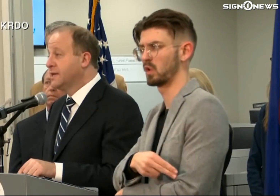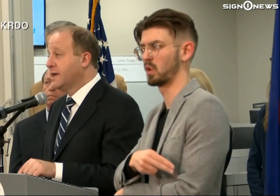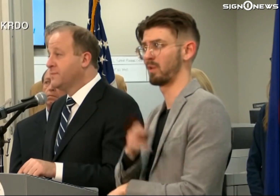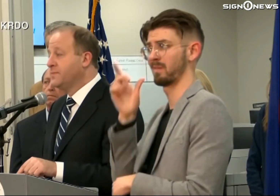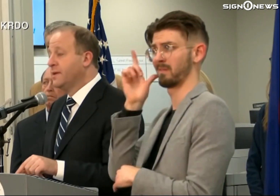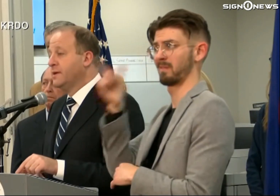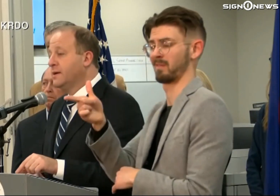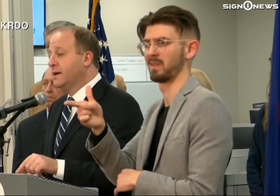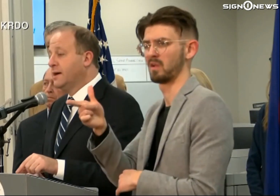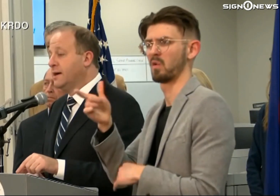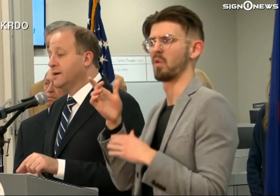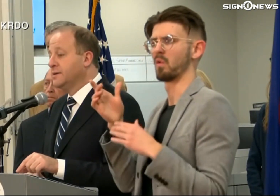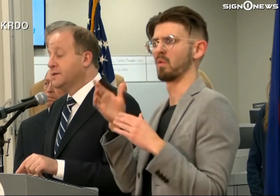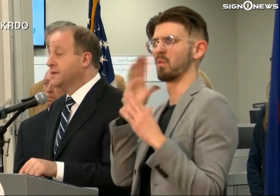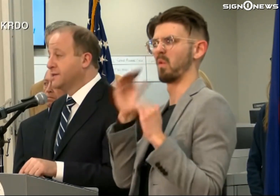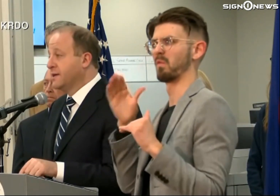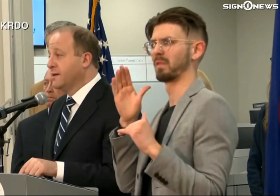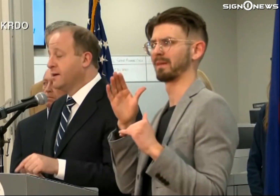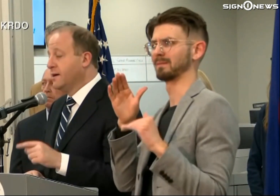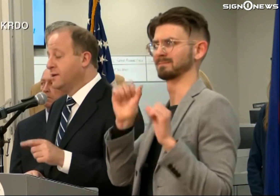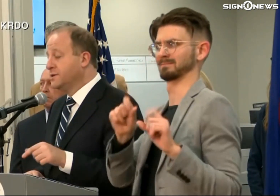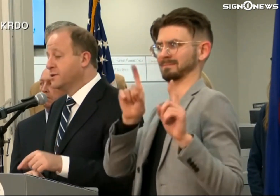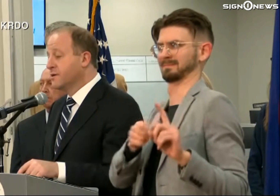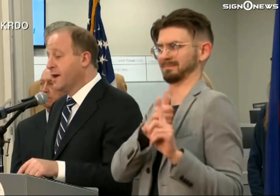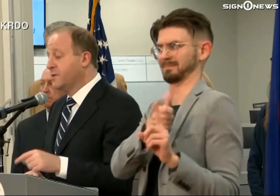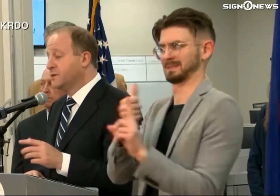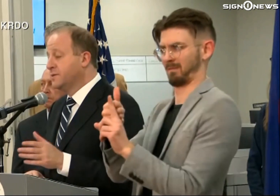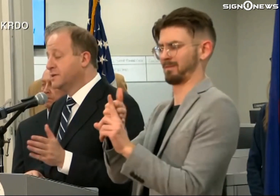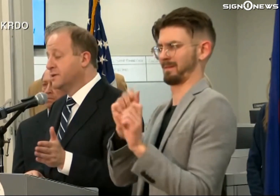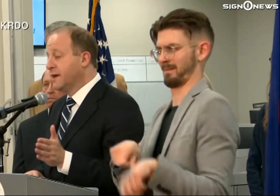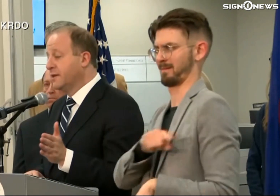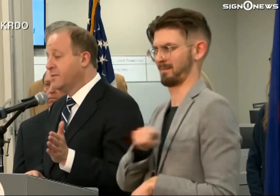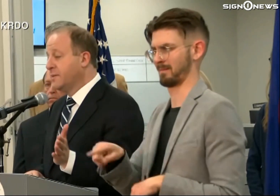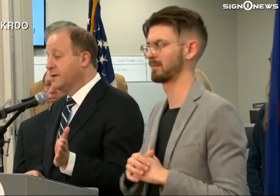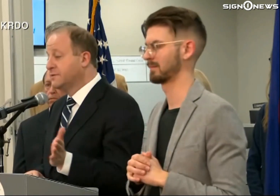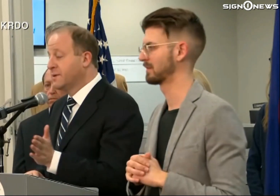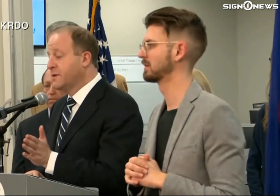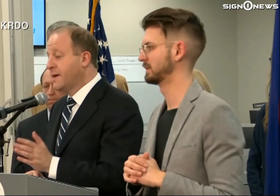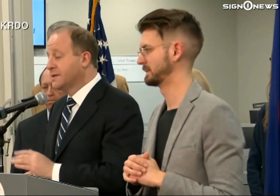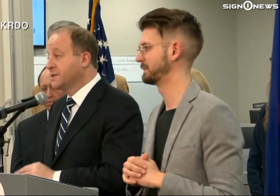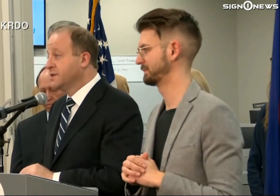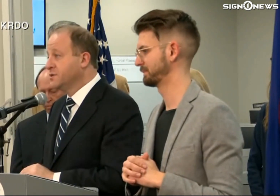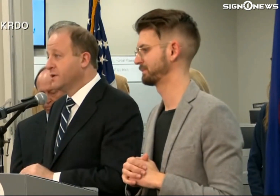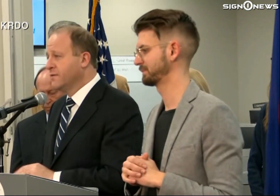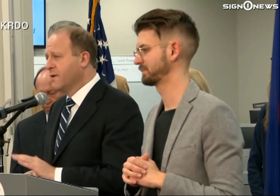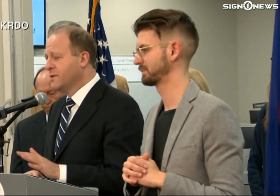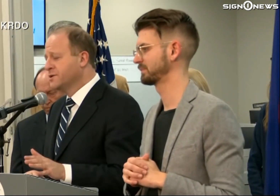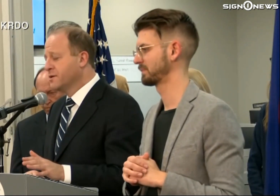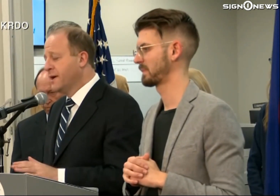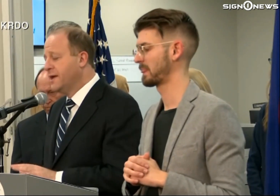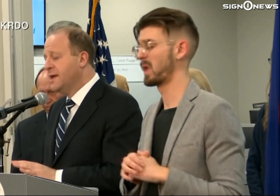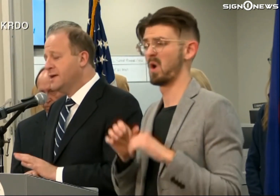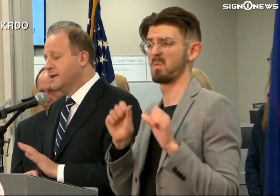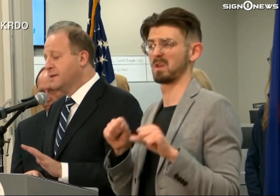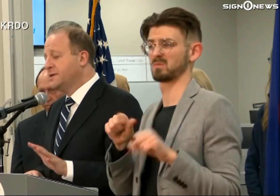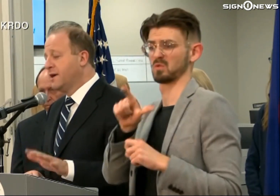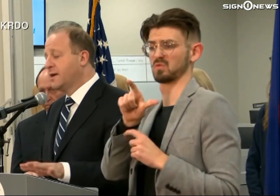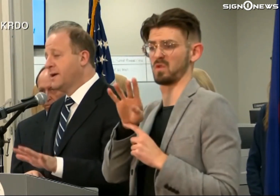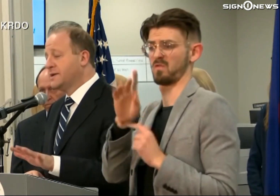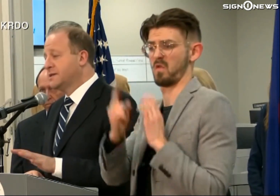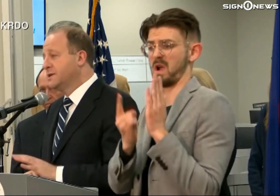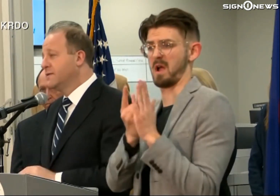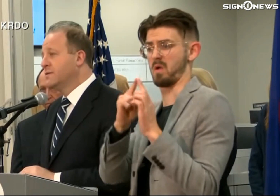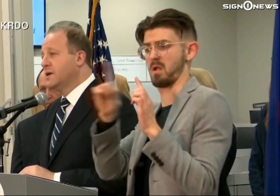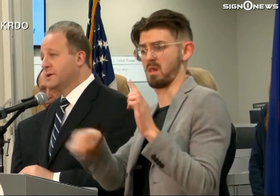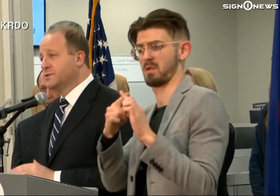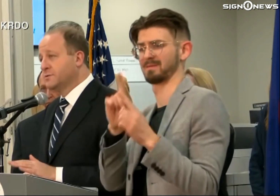do in-state testing on the turnaround, which means they'll likely be able to have some capacity to 24-hour turnaround. Now, let me talk